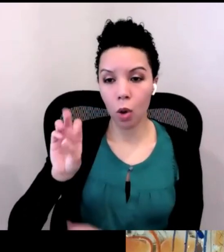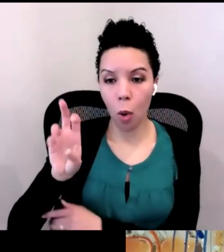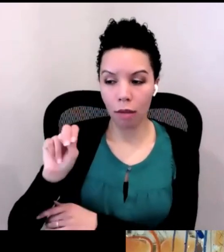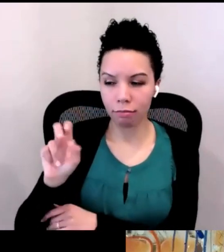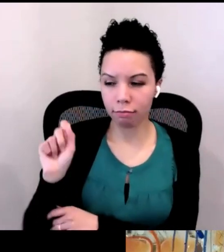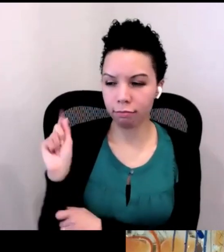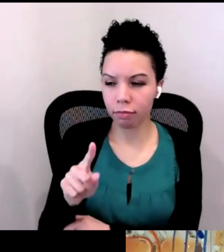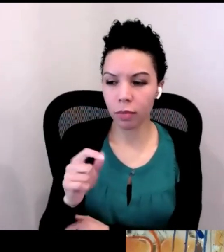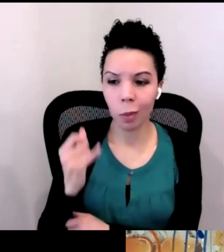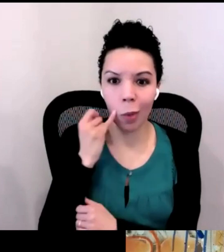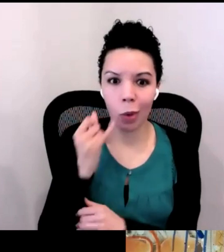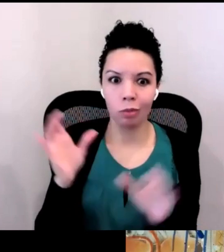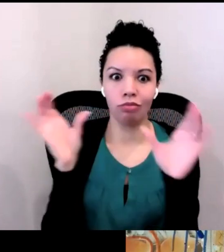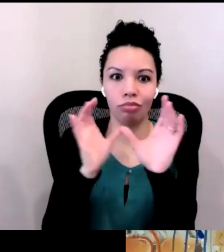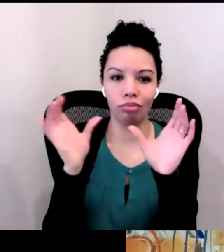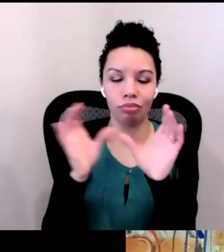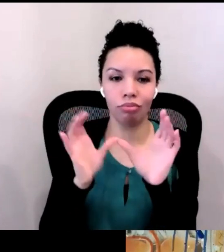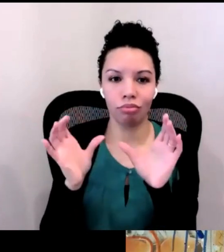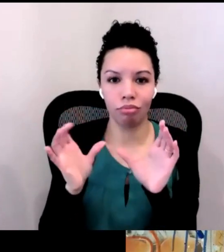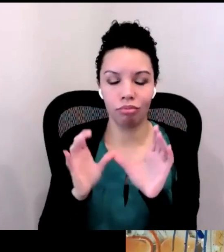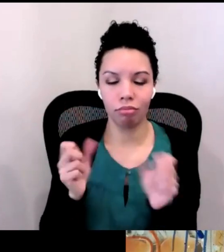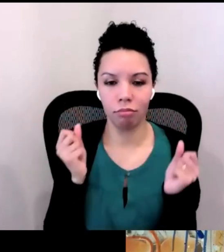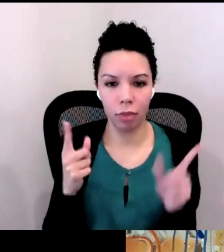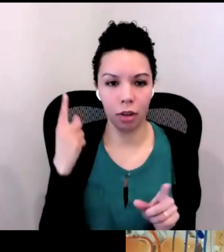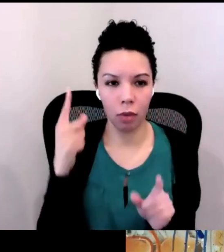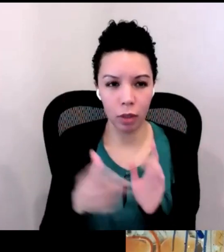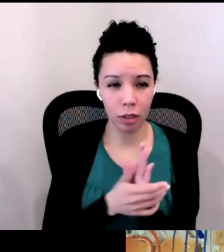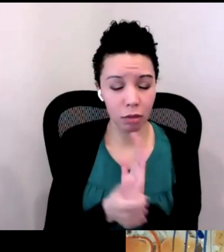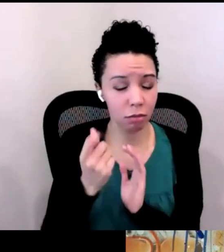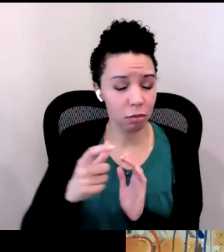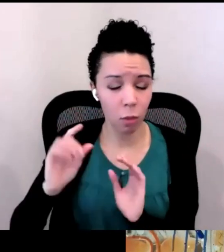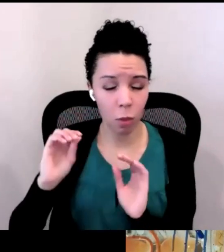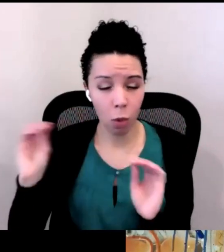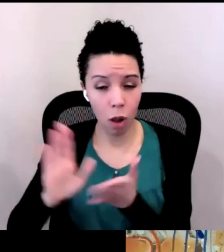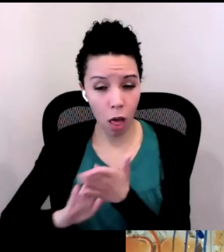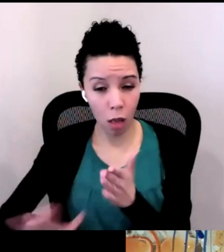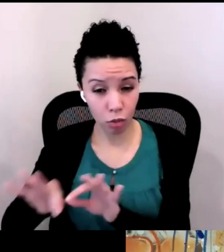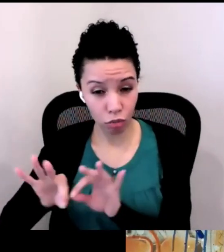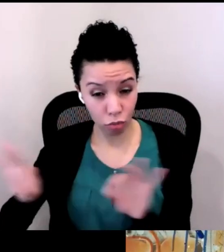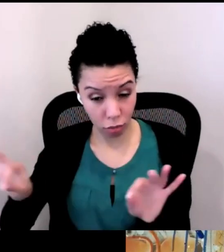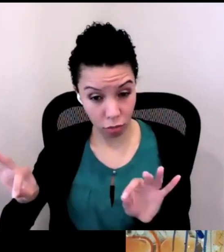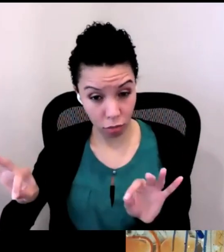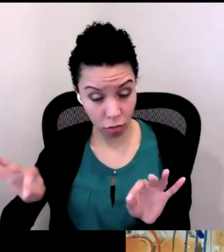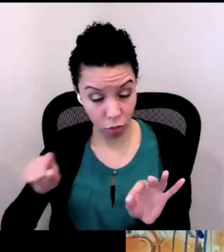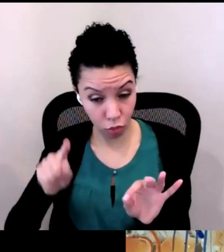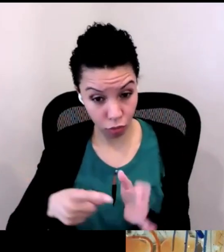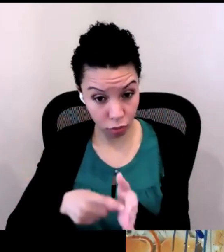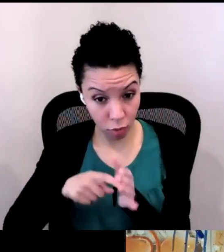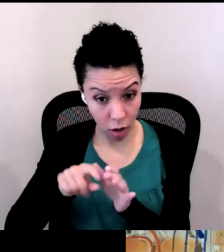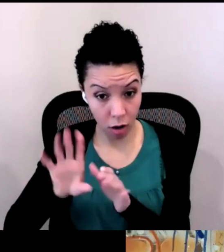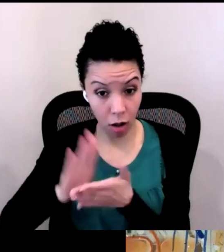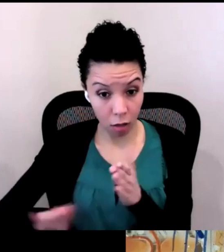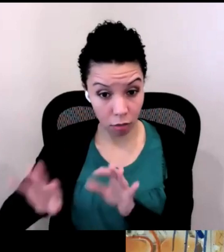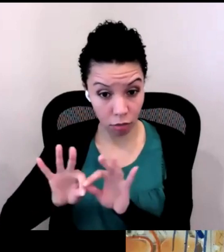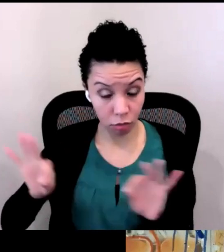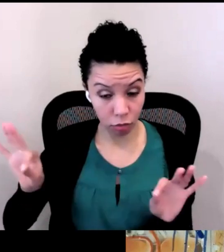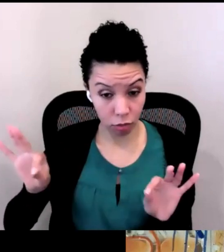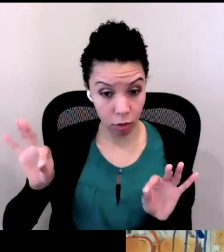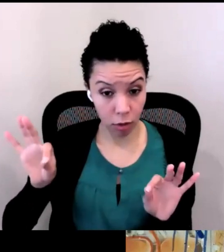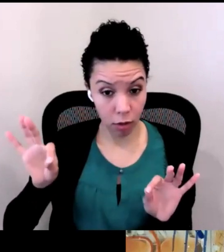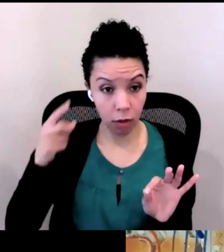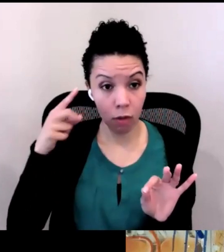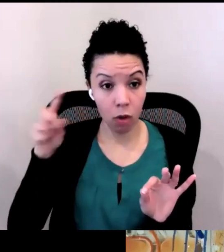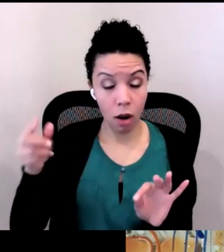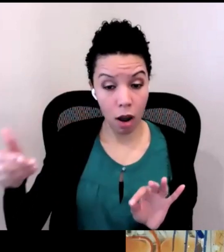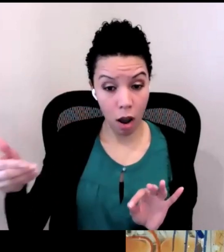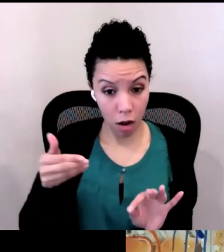lots of certifications for skills, but not a college degree? Would you require a college degree to hire?